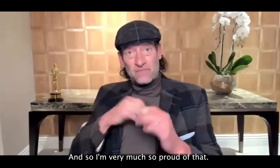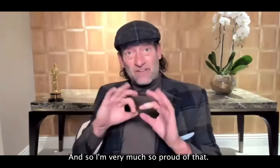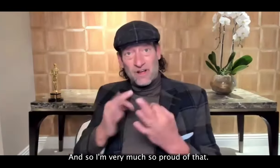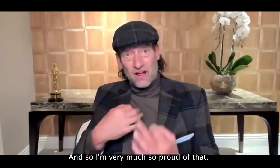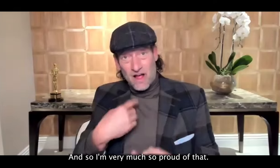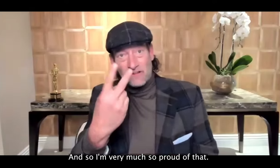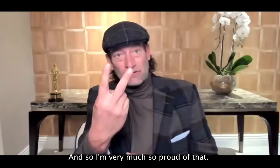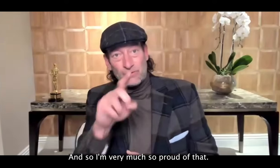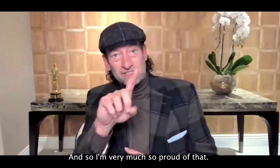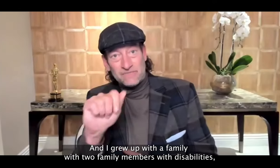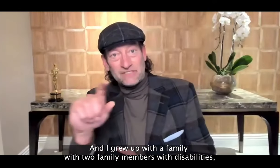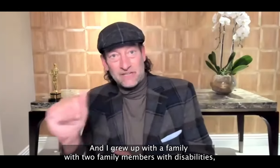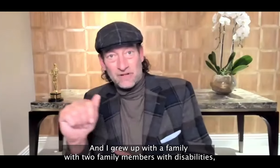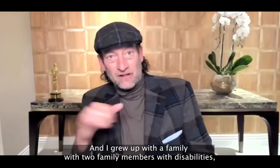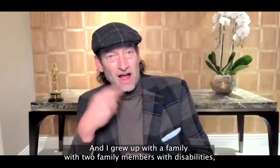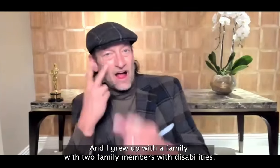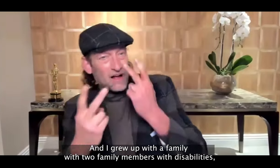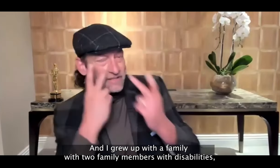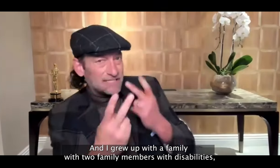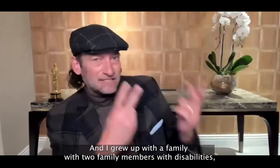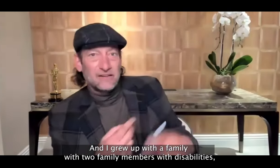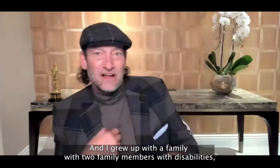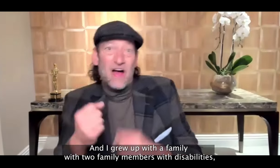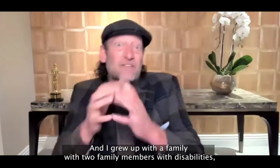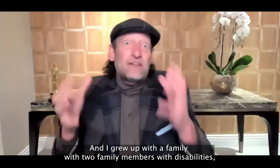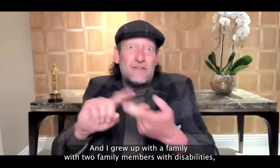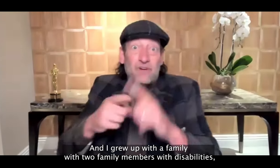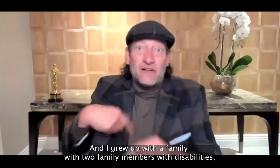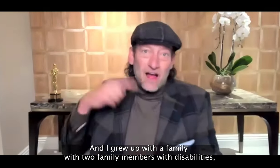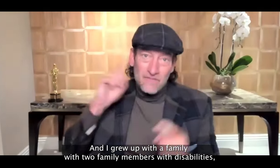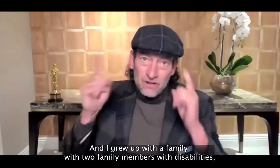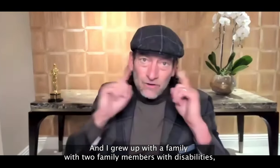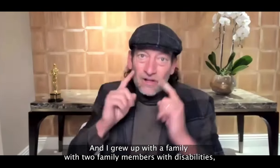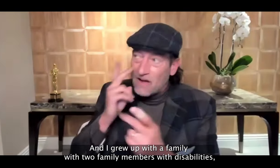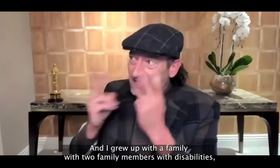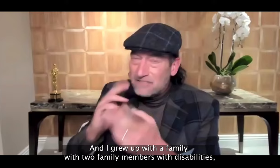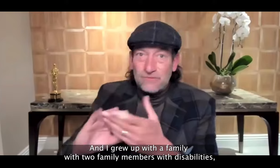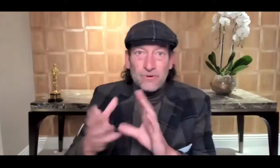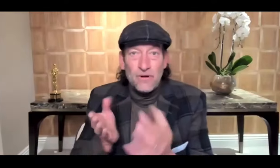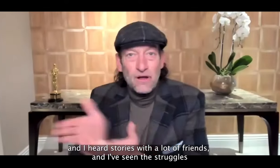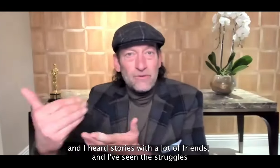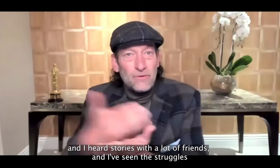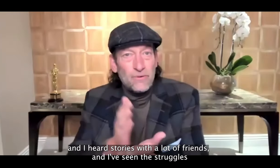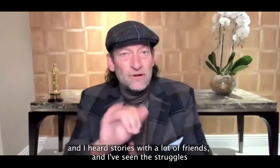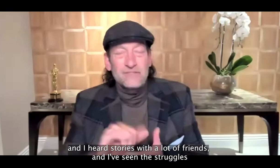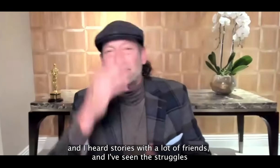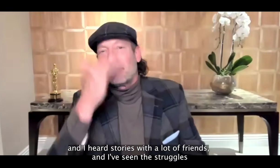much so proud of that. And I grew up with a family with 2 family members with disabilities. And I heard stories with